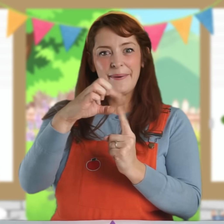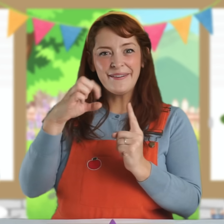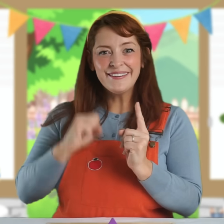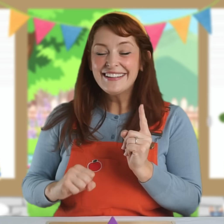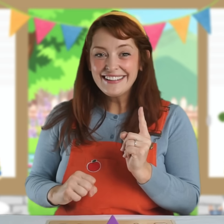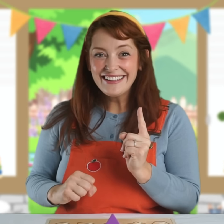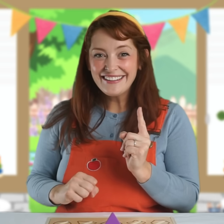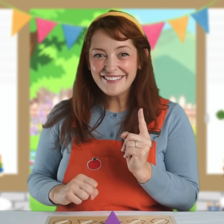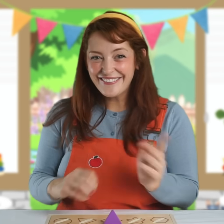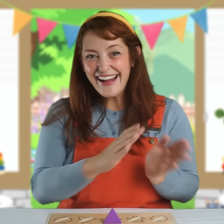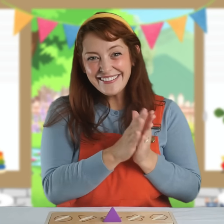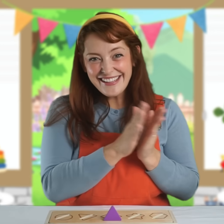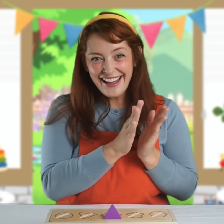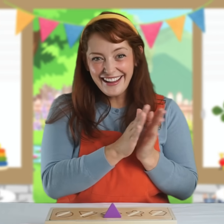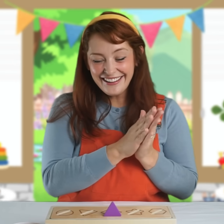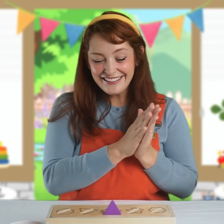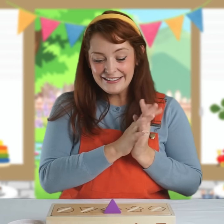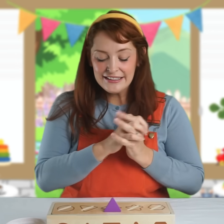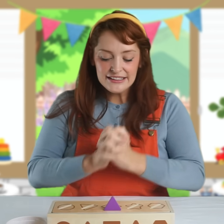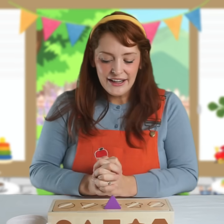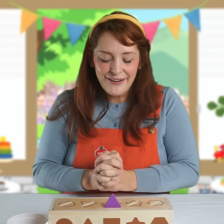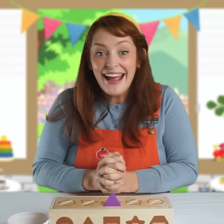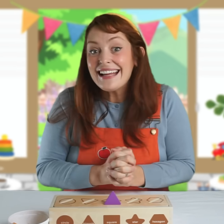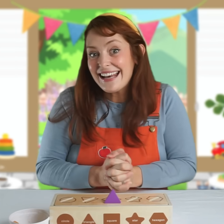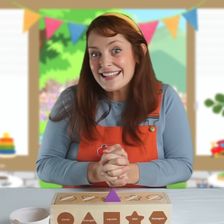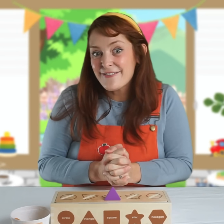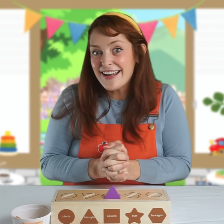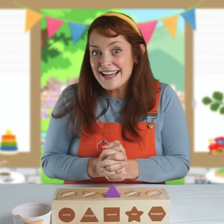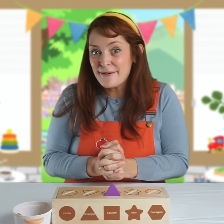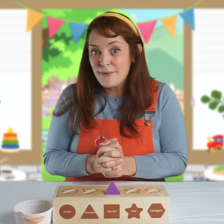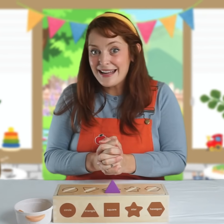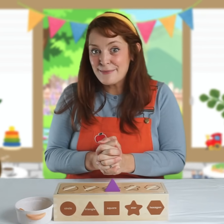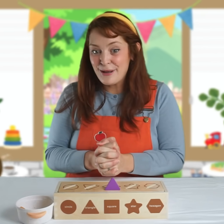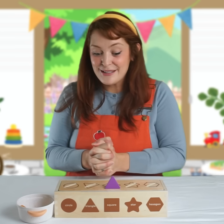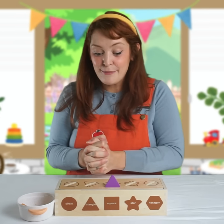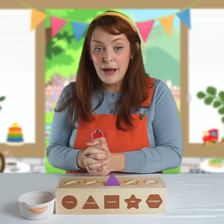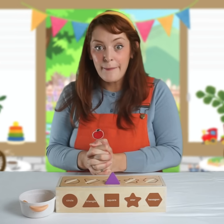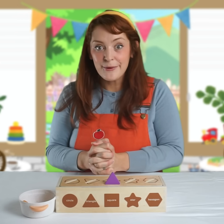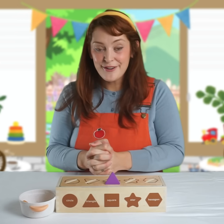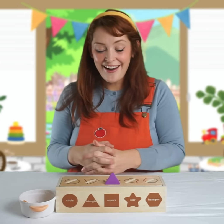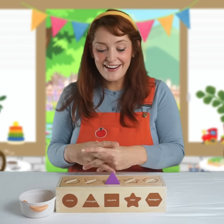Purple. Well done. Okay, let's find out where to put the purple